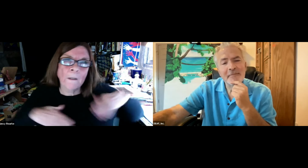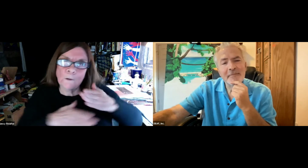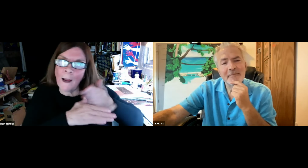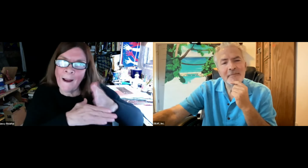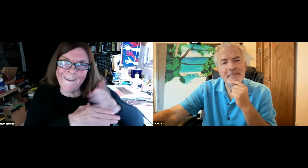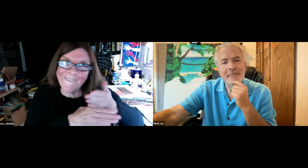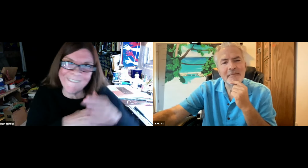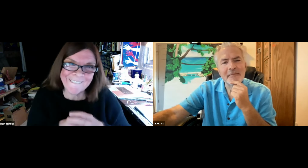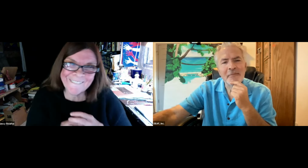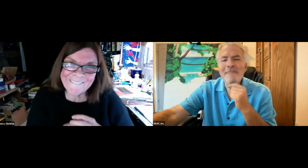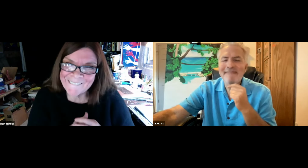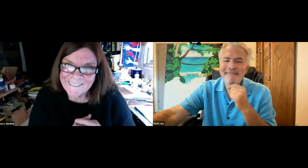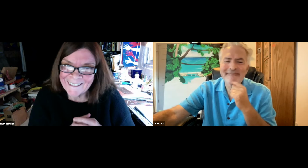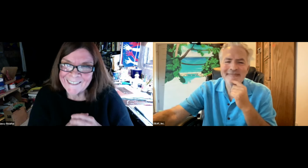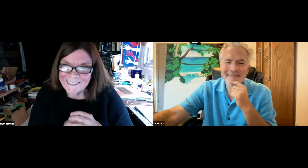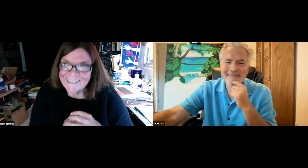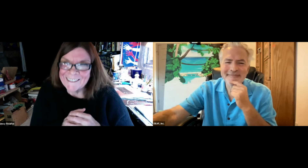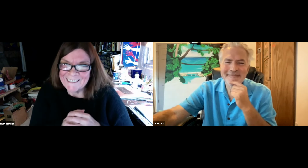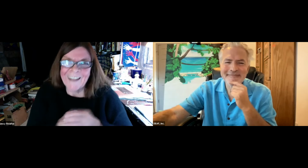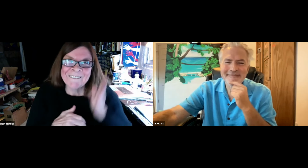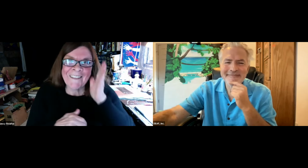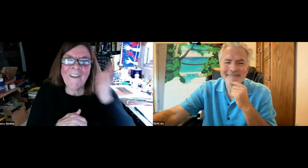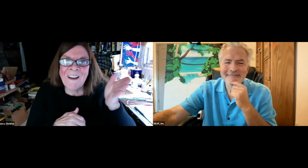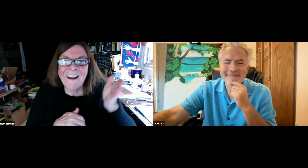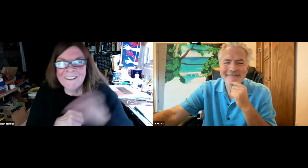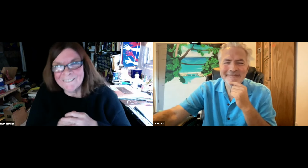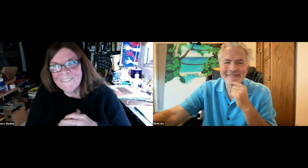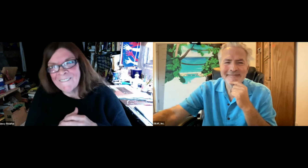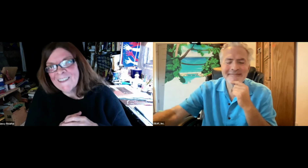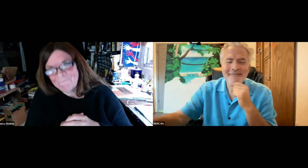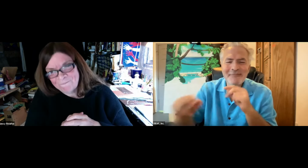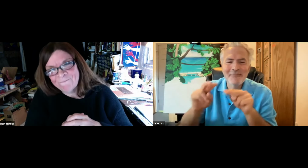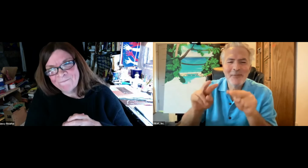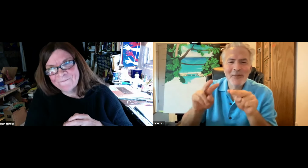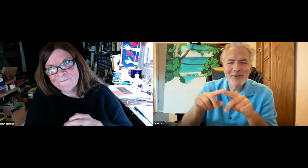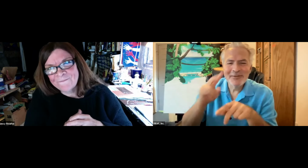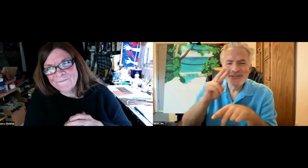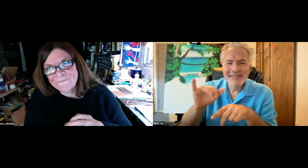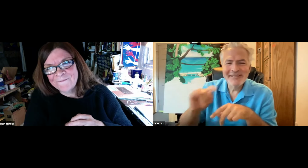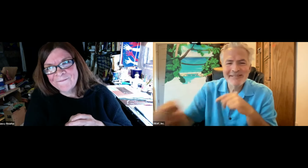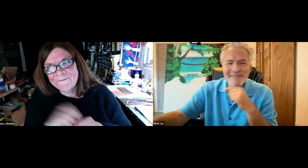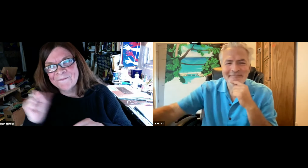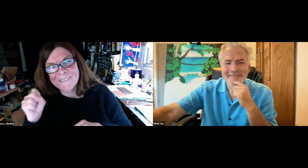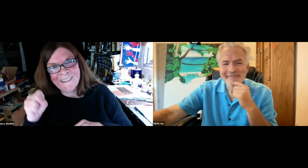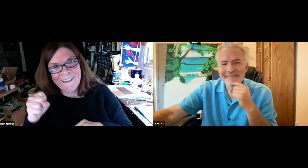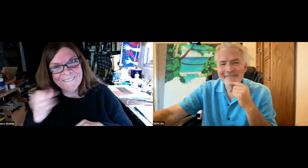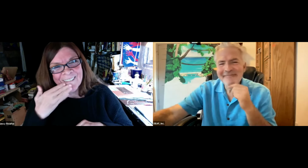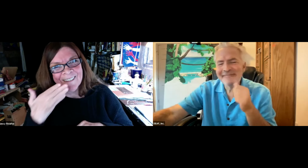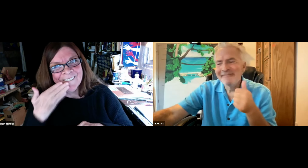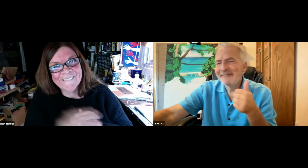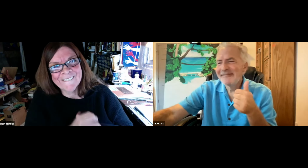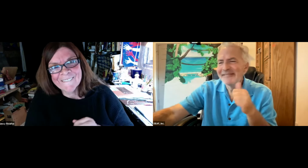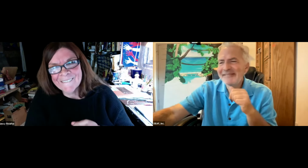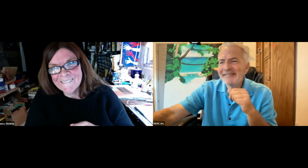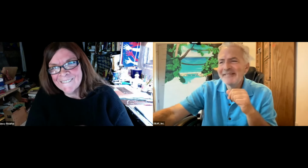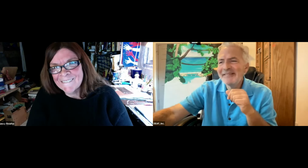I have been doing that. I just haven't shared those, those art pieces of artwork, but eventually I will. Oh, I'm looking